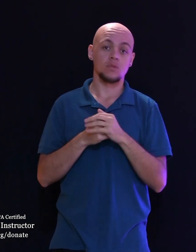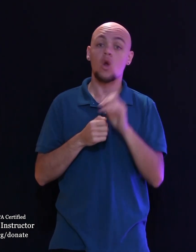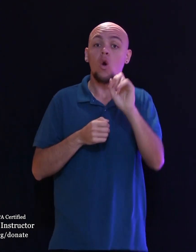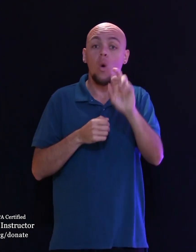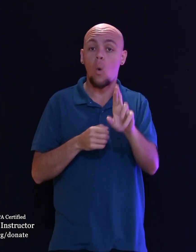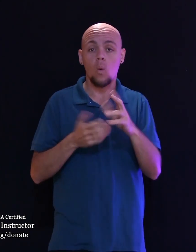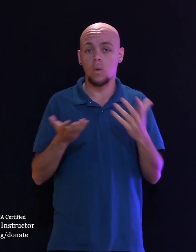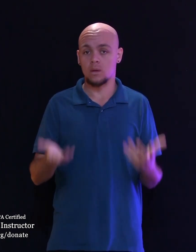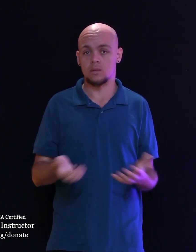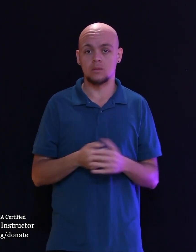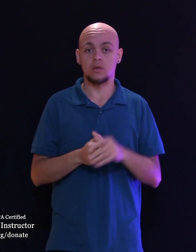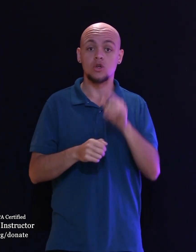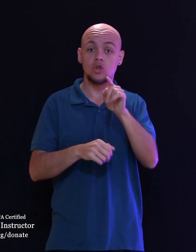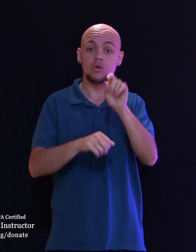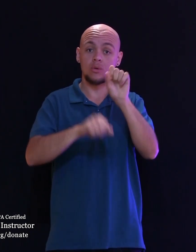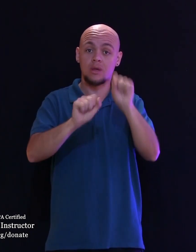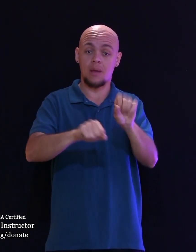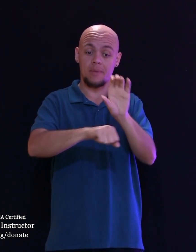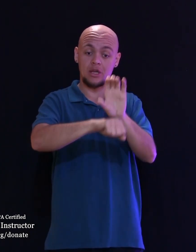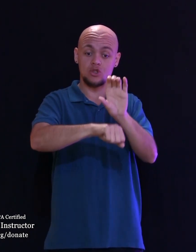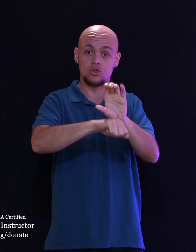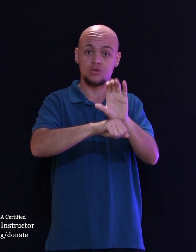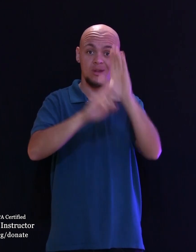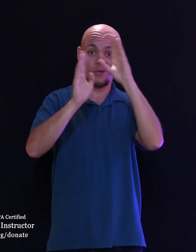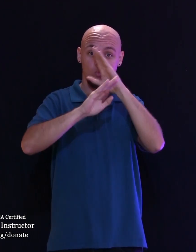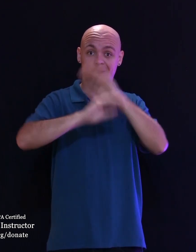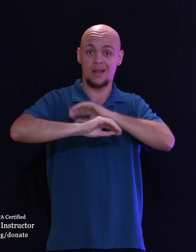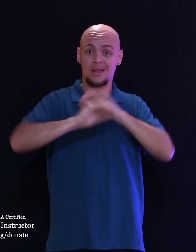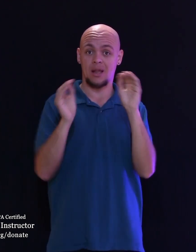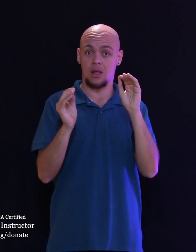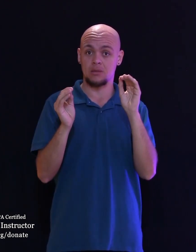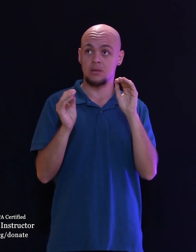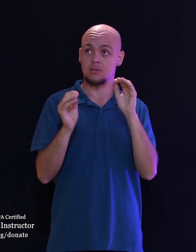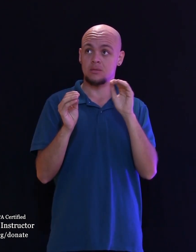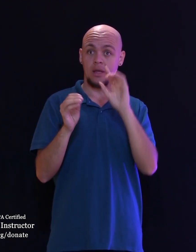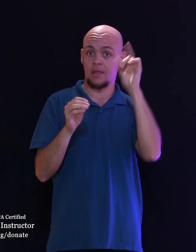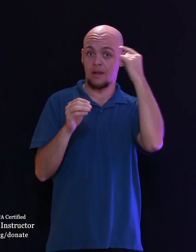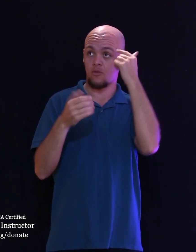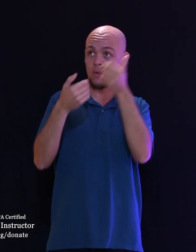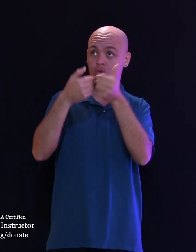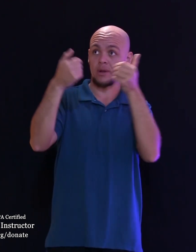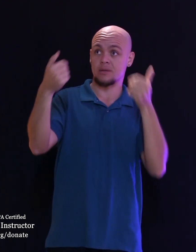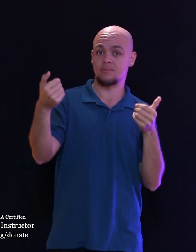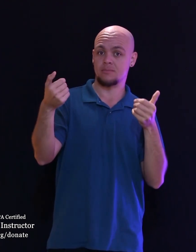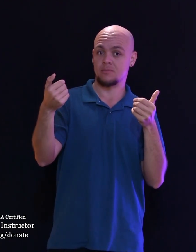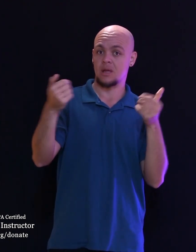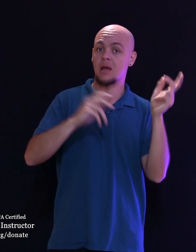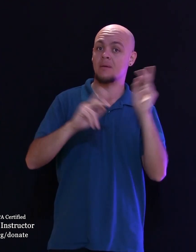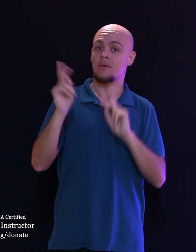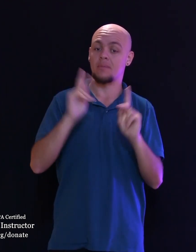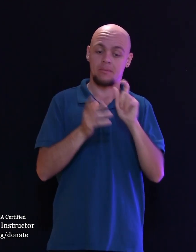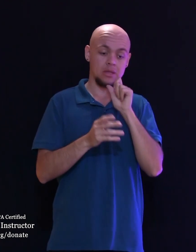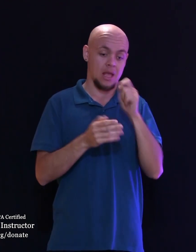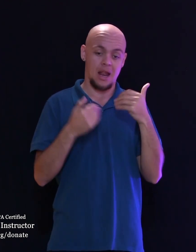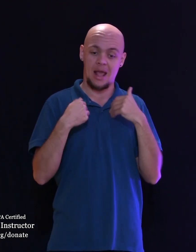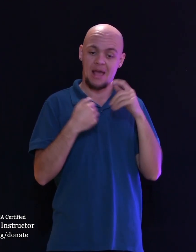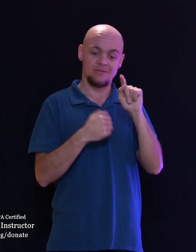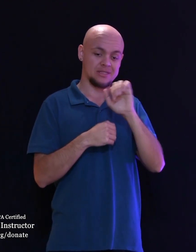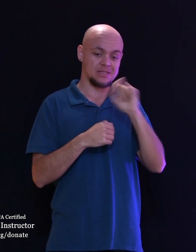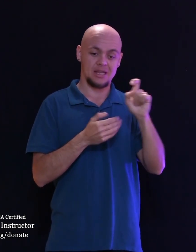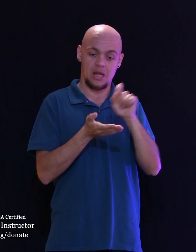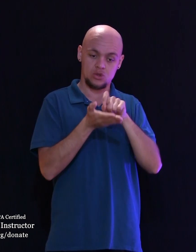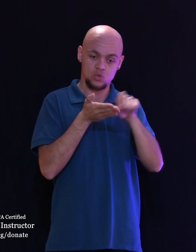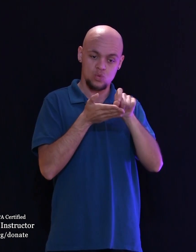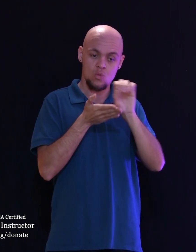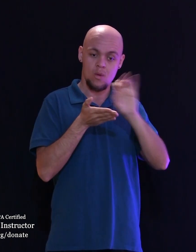Or you could just be a church and not worry about that, and the government will stay completely out of it. Of course, nobody gets a tax write-off, but that's